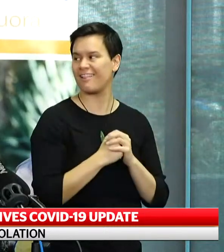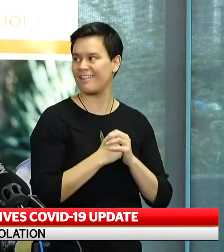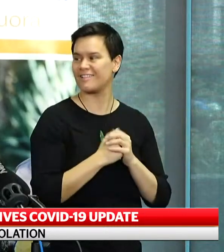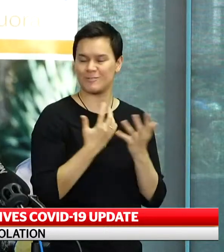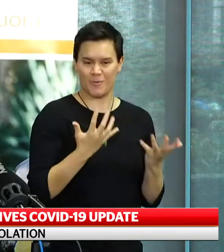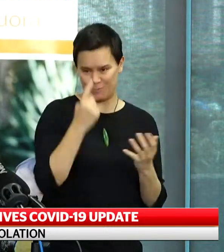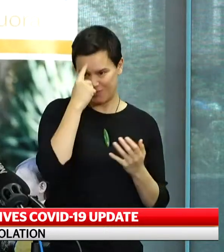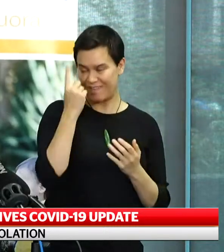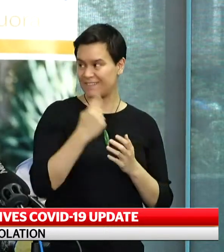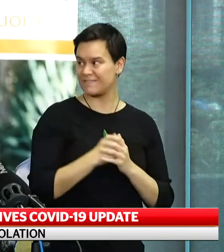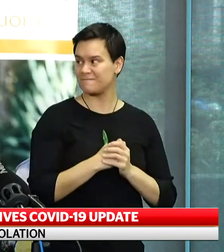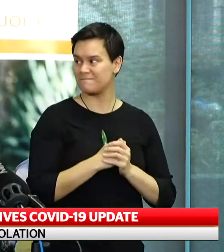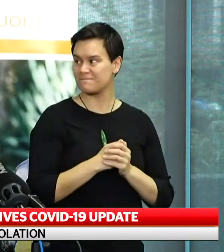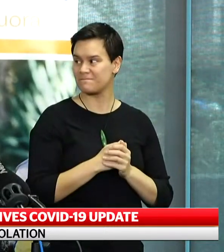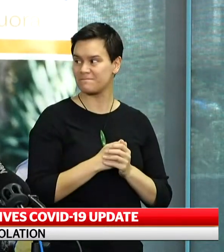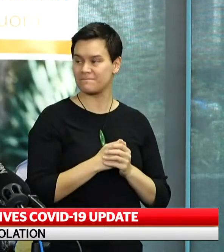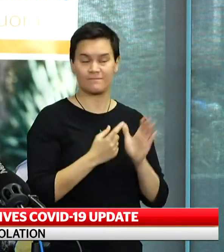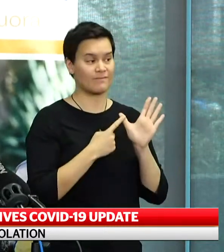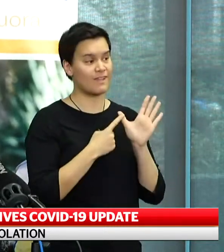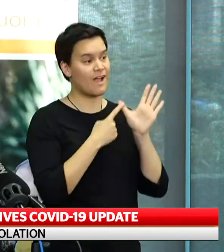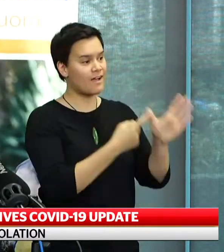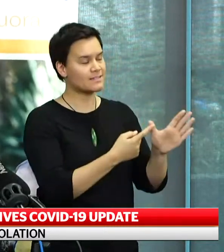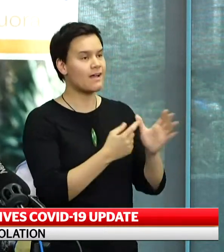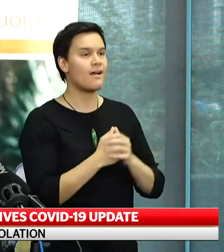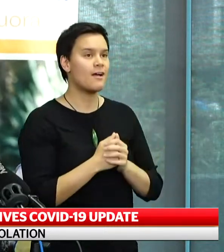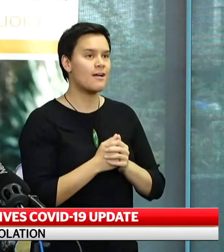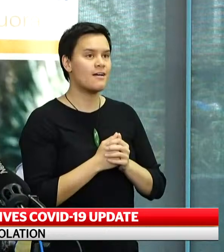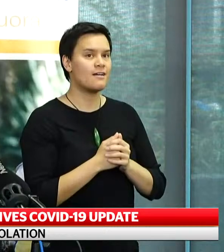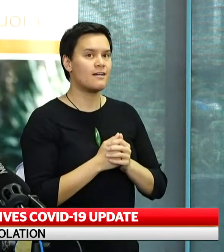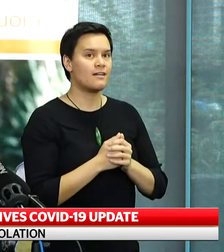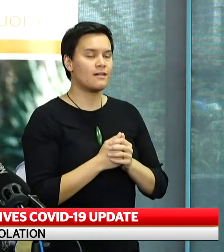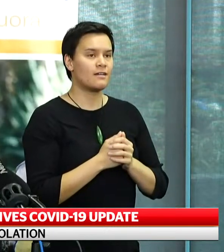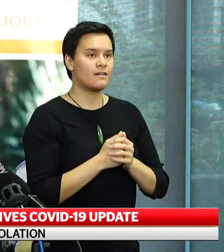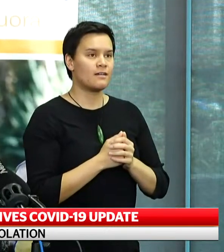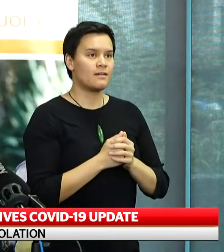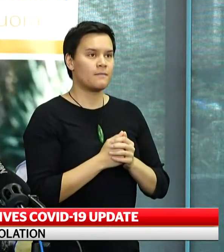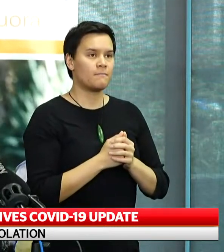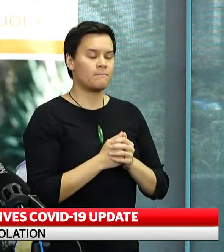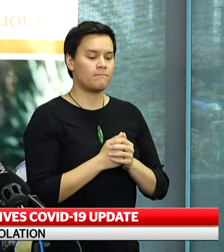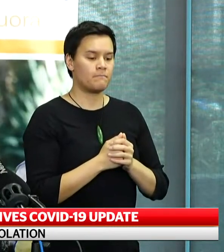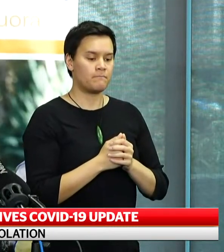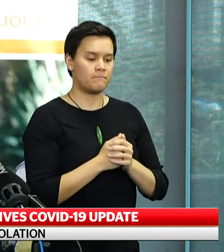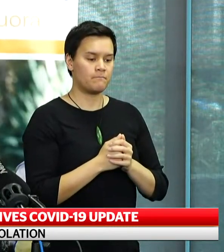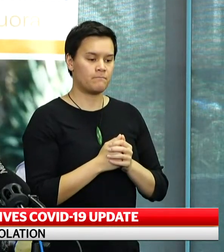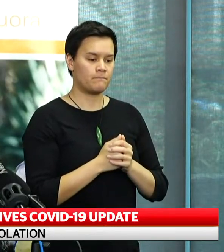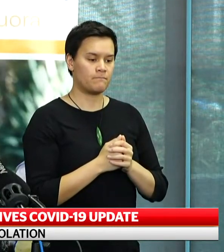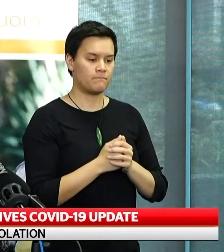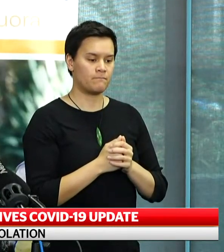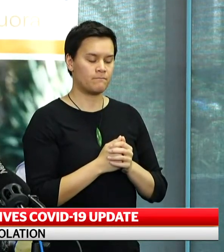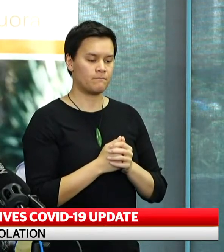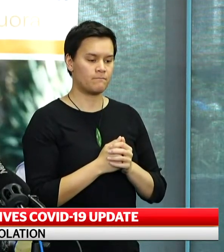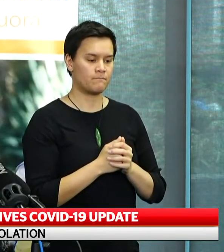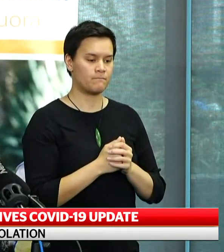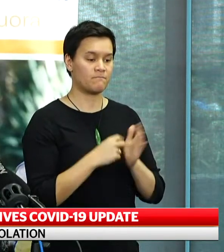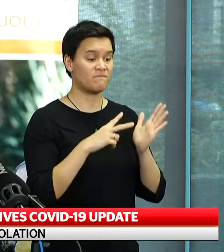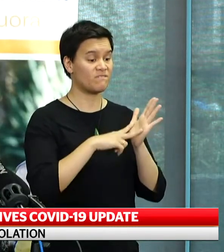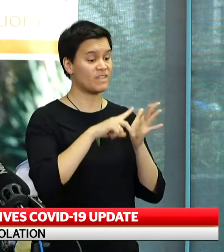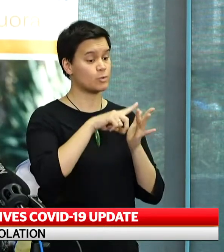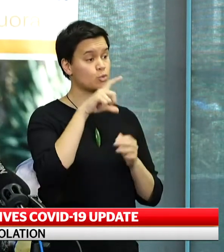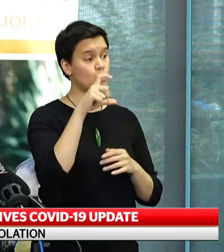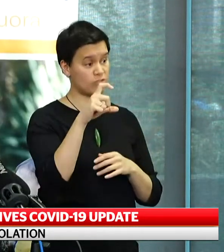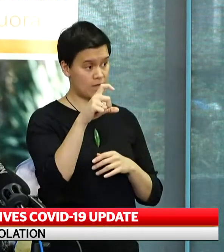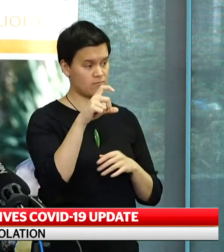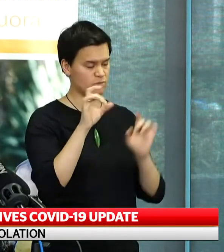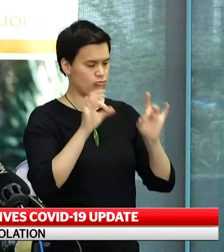fight that back. The only reflection I would have is that that it once